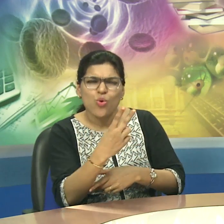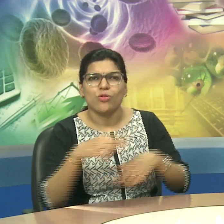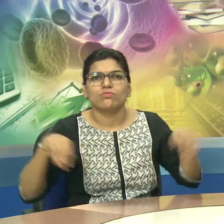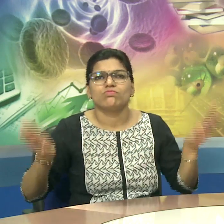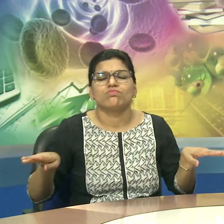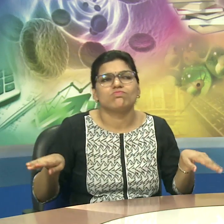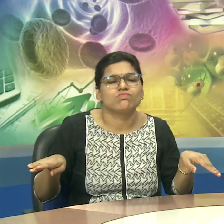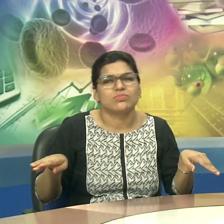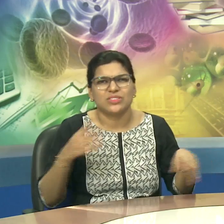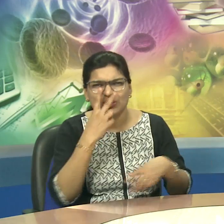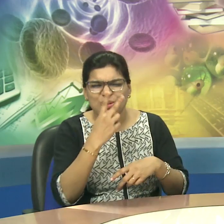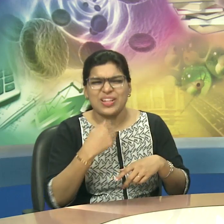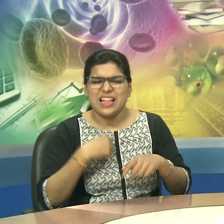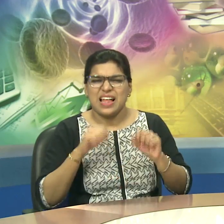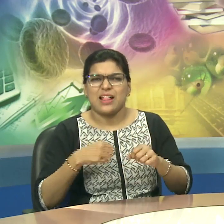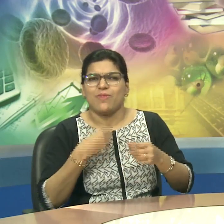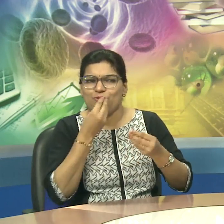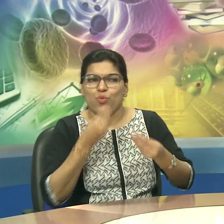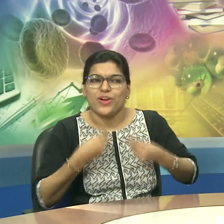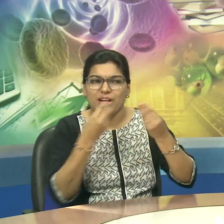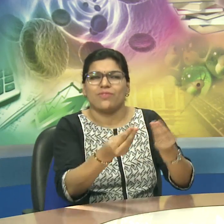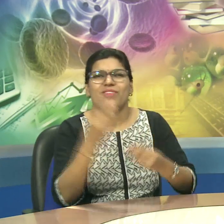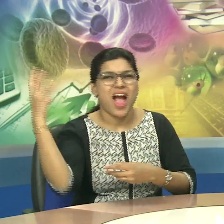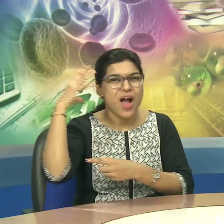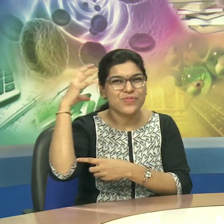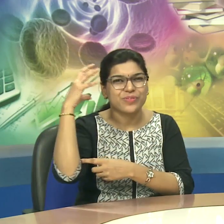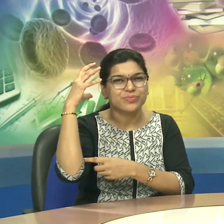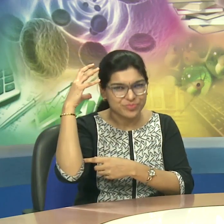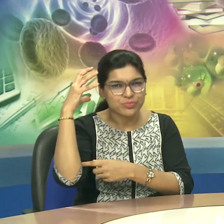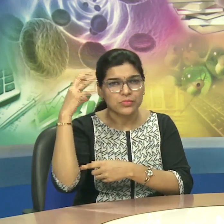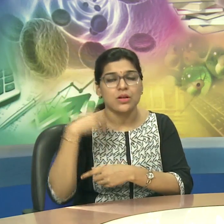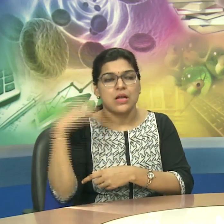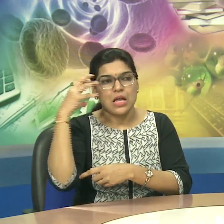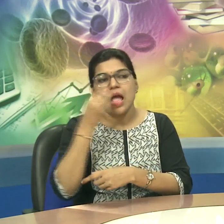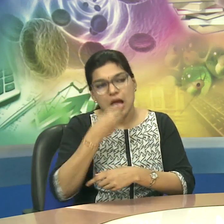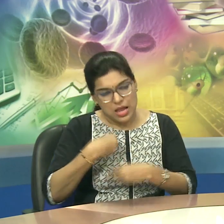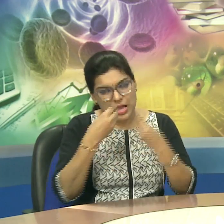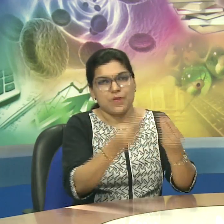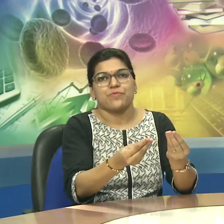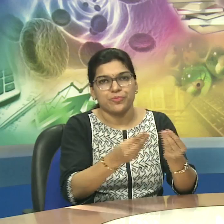because the story is written by the author, so that is why here I is used. I gave the parrot its lunch, and then